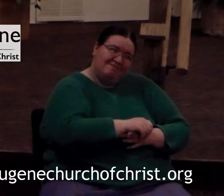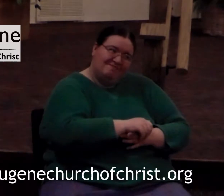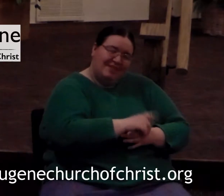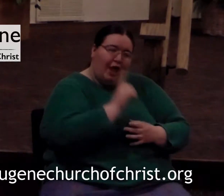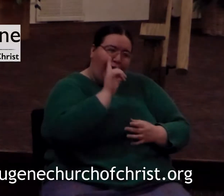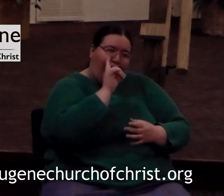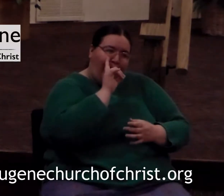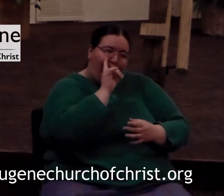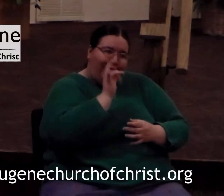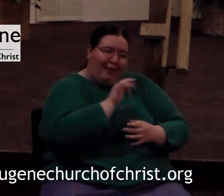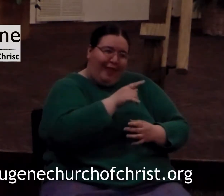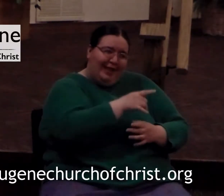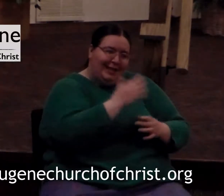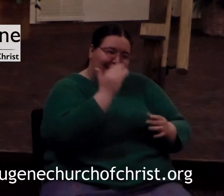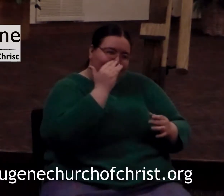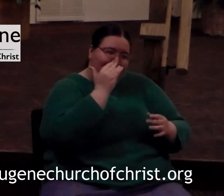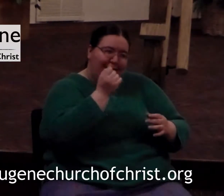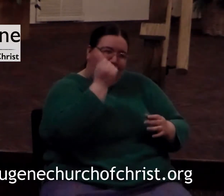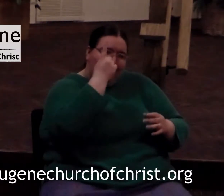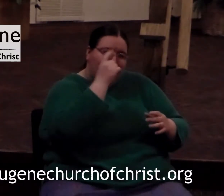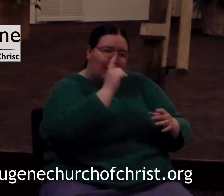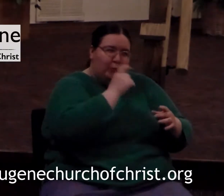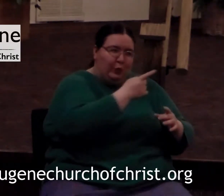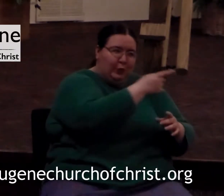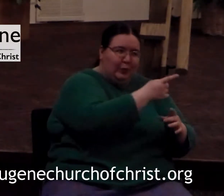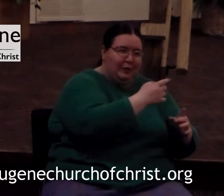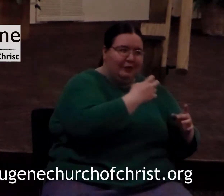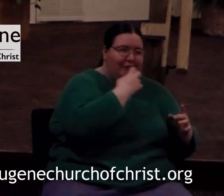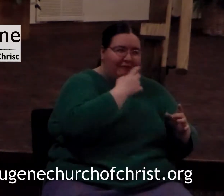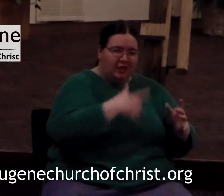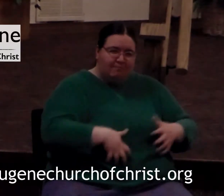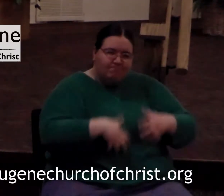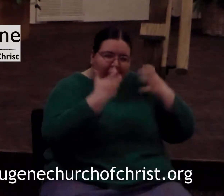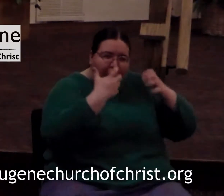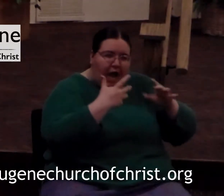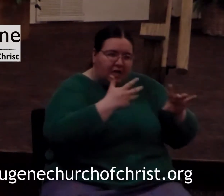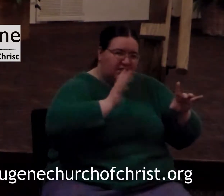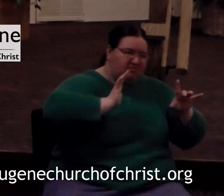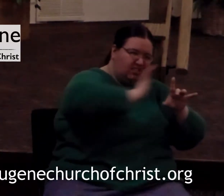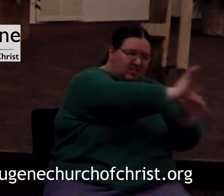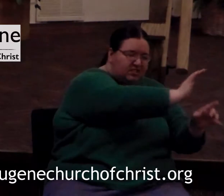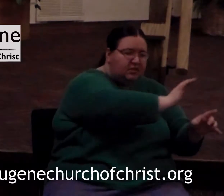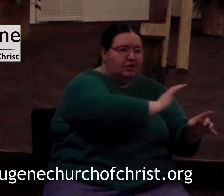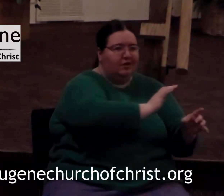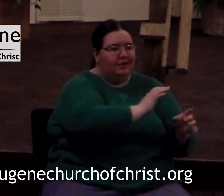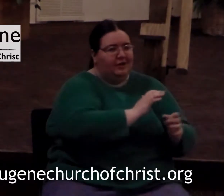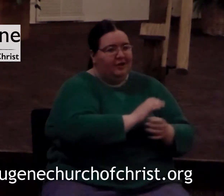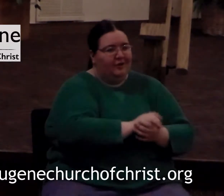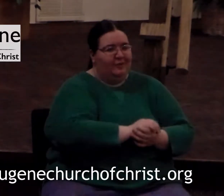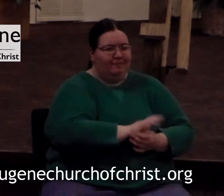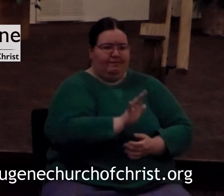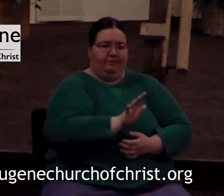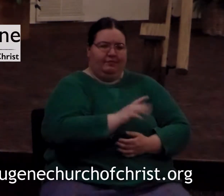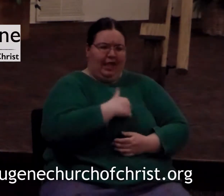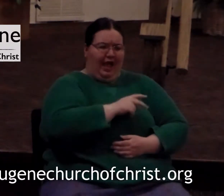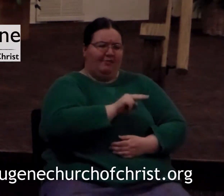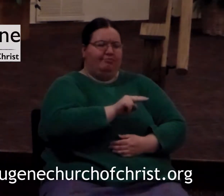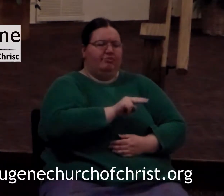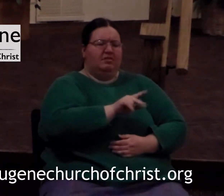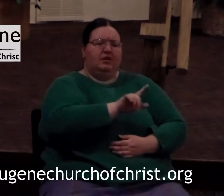And I watched that and I thought, on the one hand, I look at that guy and I think, you never lay your hand on the referee. I mean, that's the first thing you learn. On the other hand,